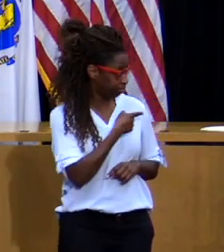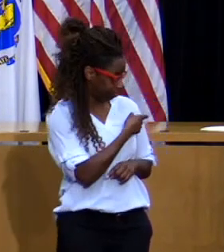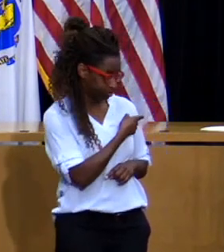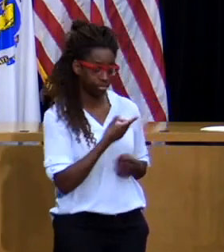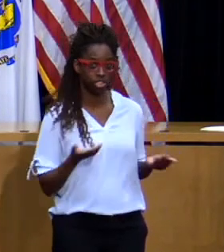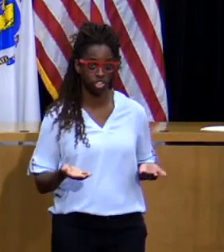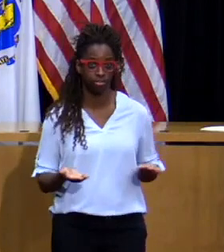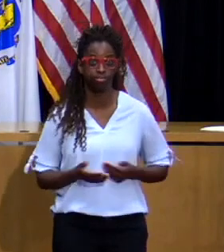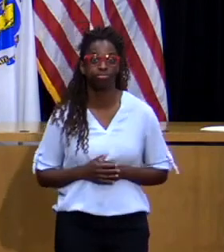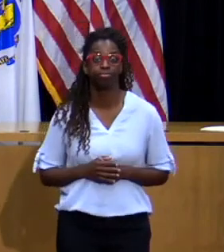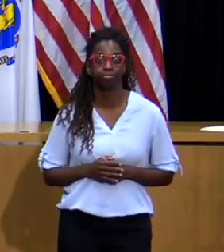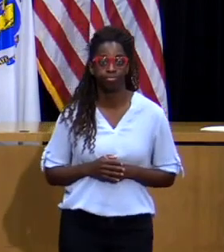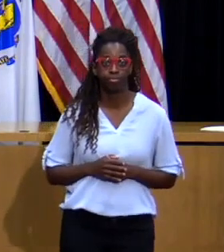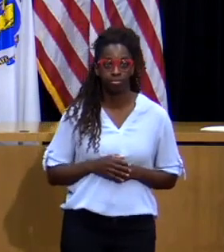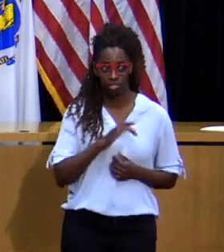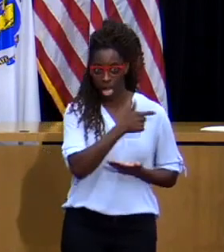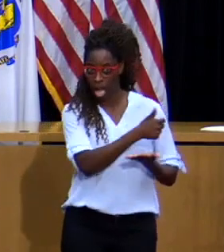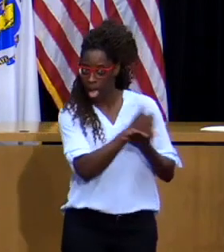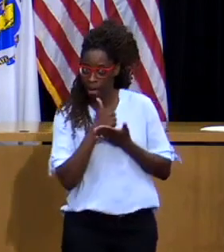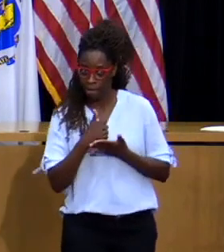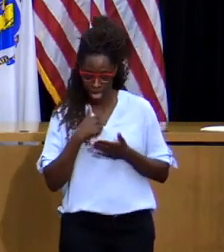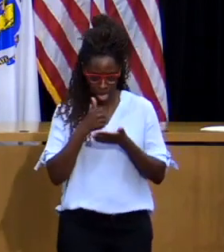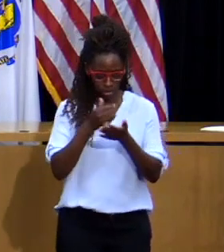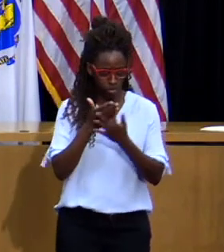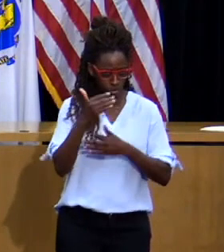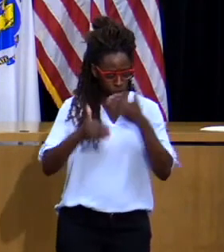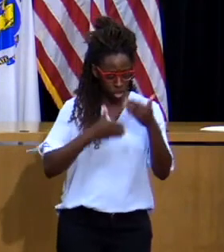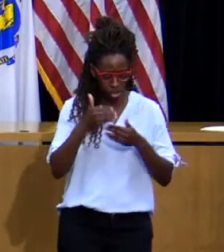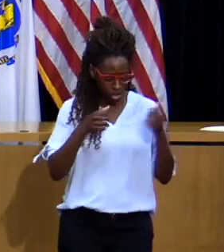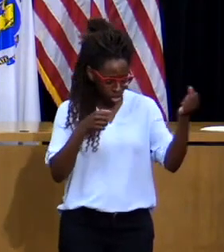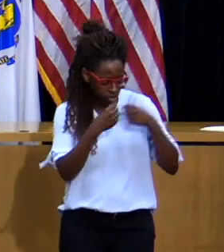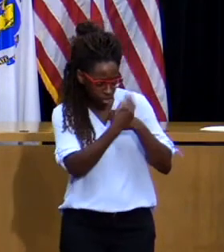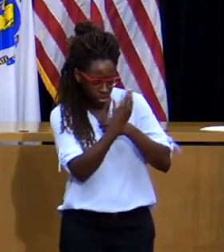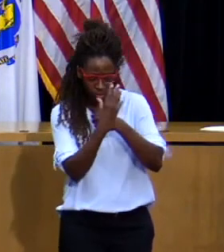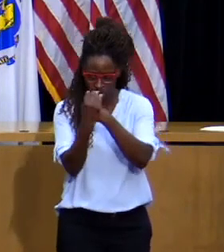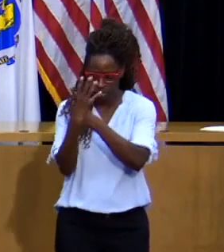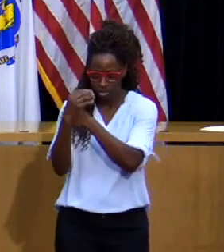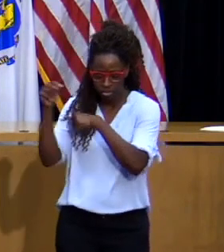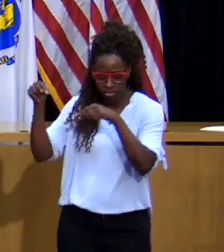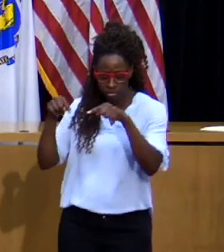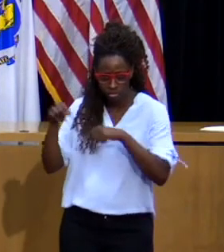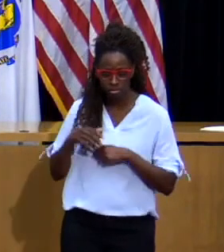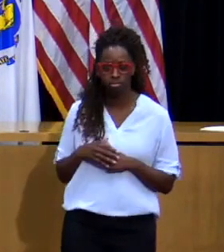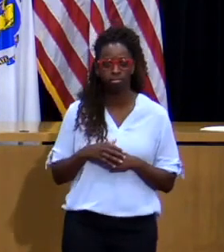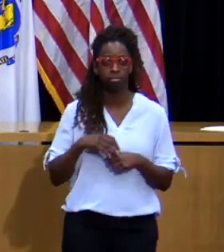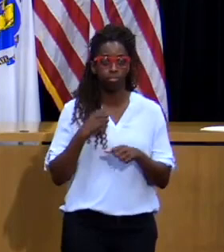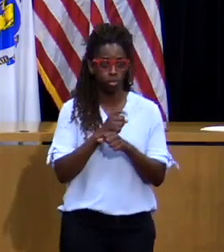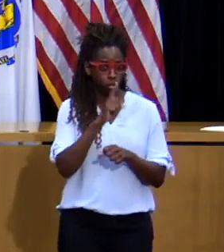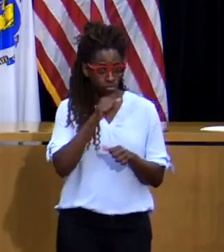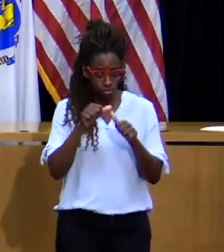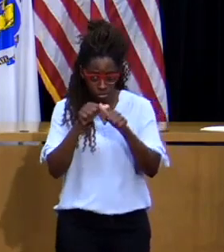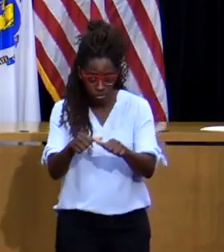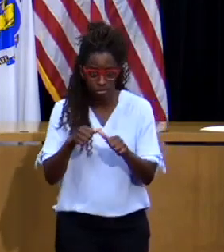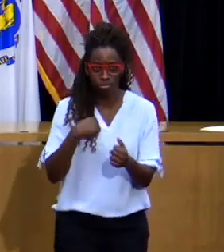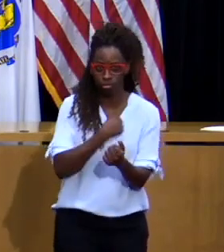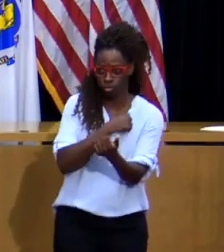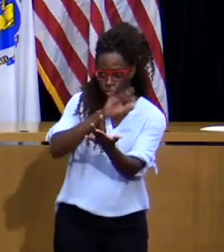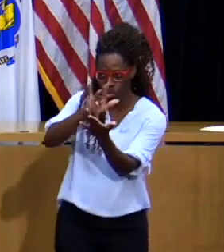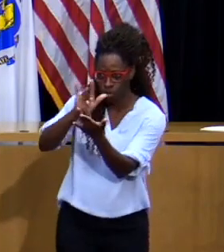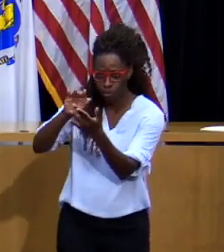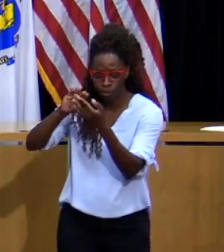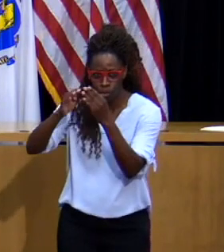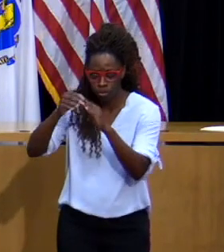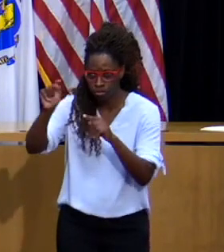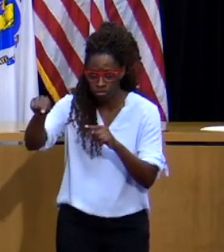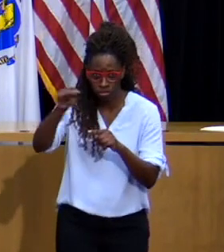will continue to work with leaders like Reverend Walker to ensure these communities are reached as we start to distribute the